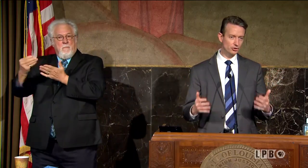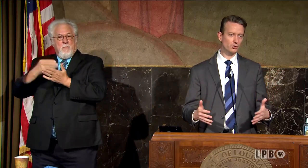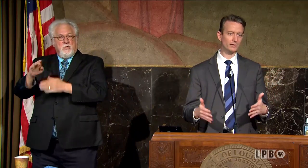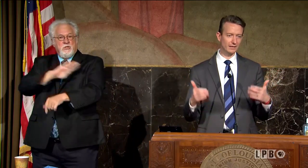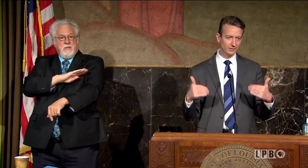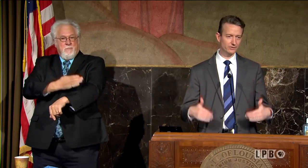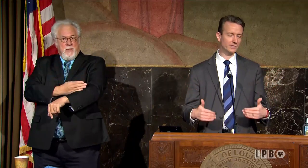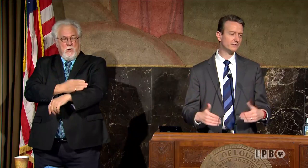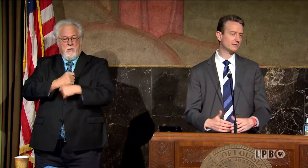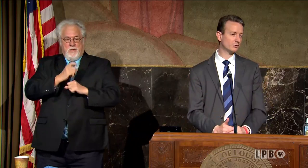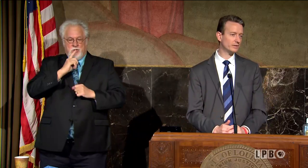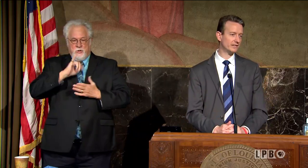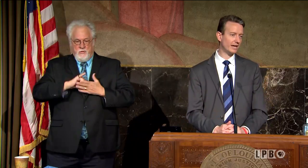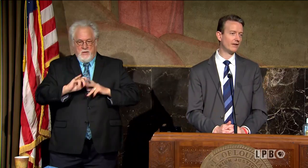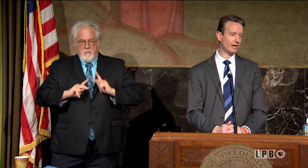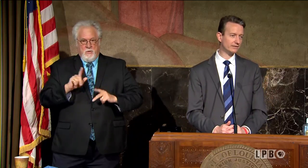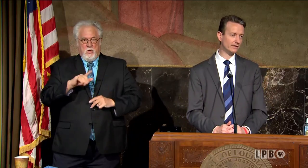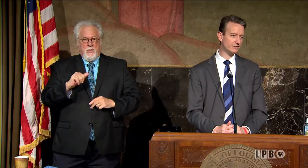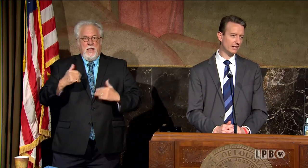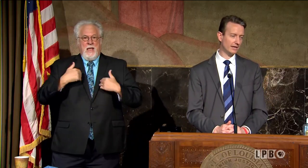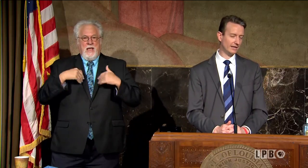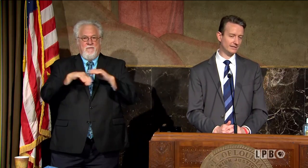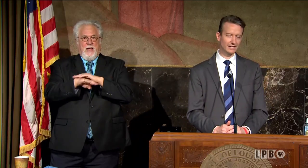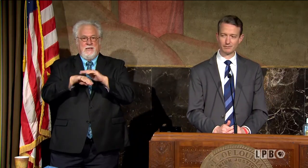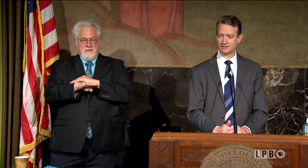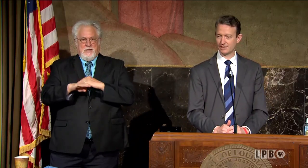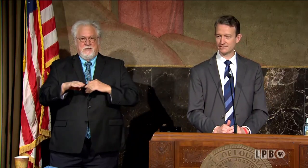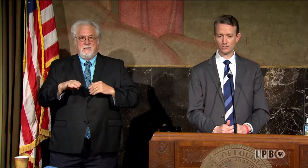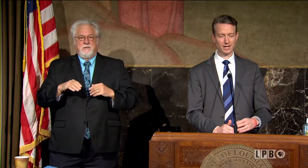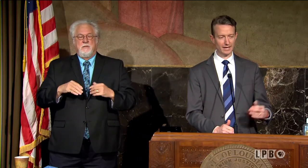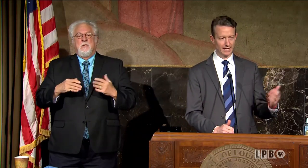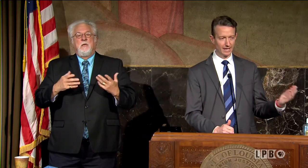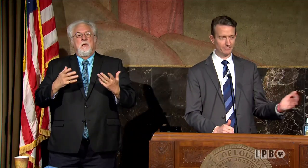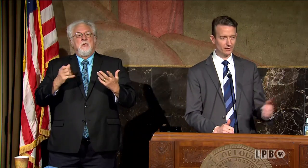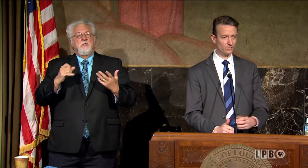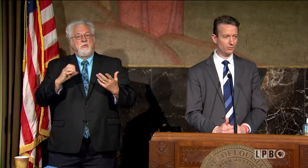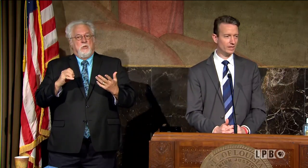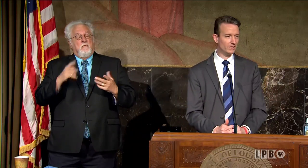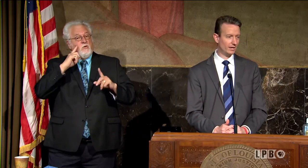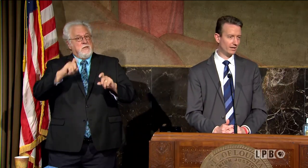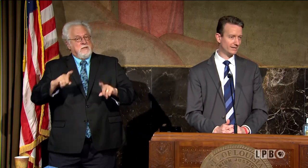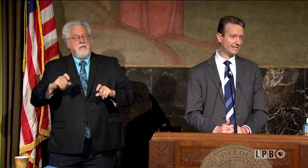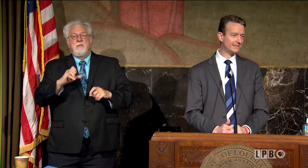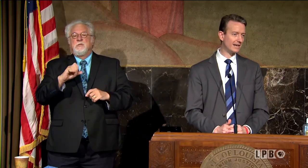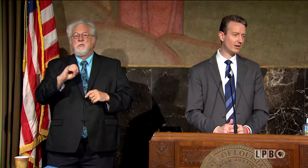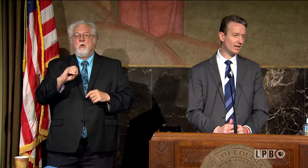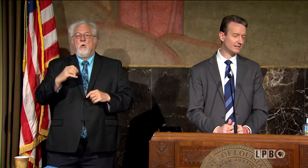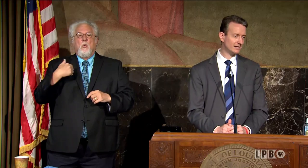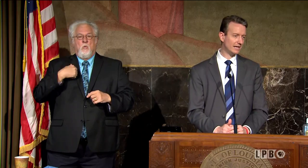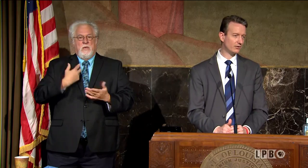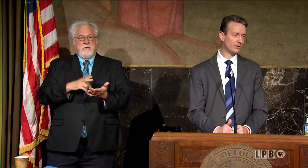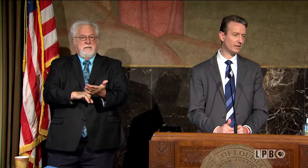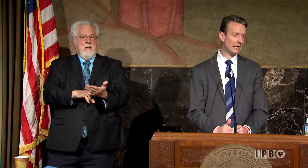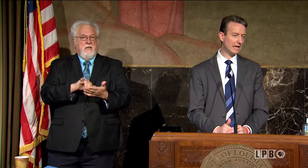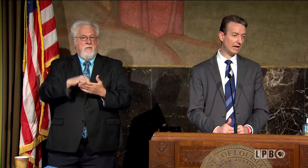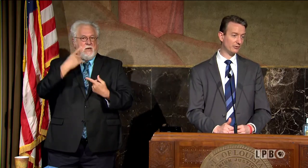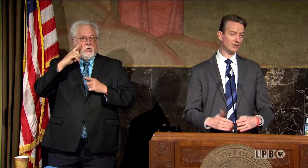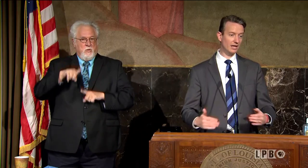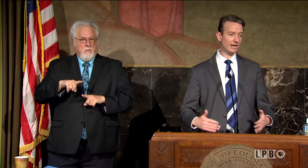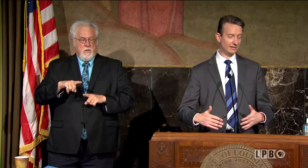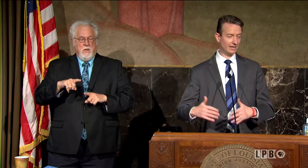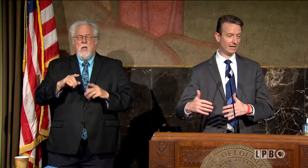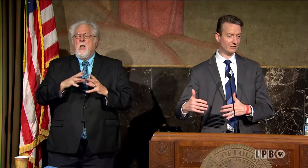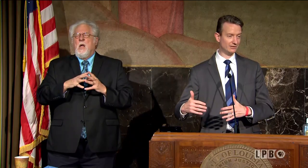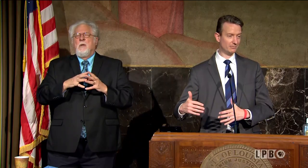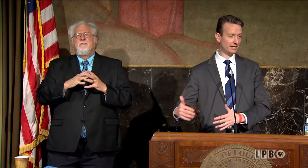to ensure that the citizens of Louisiana have access to timely tests. So we did sign on to that agreement. There's